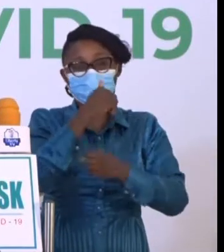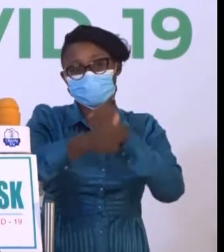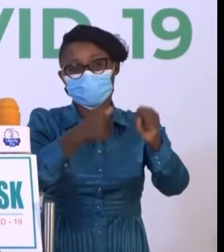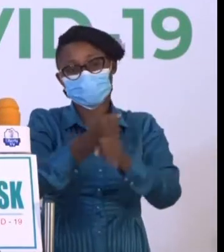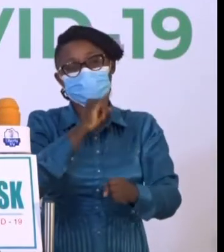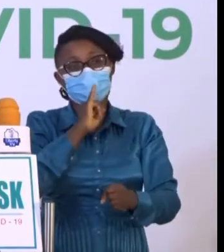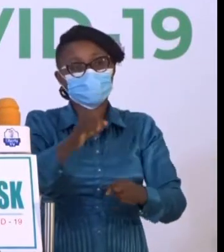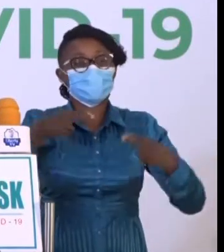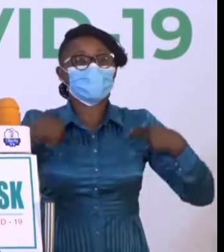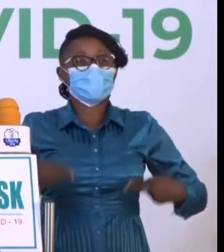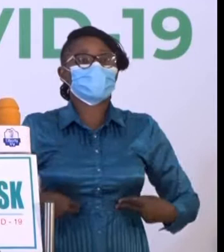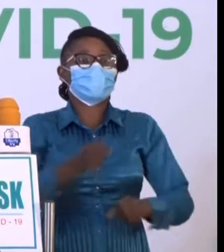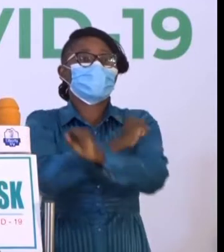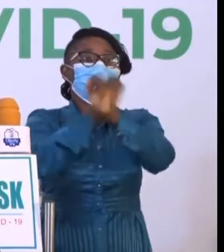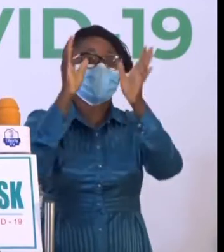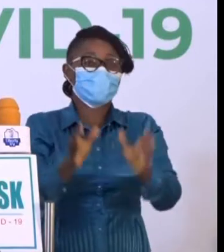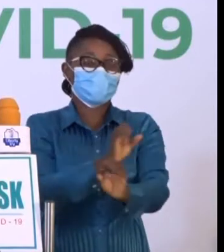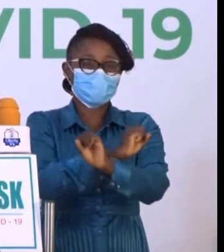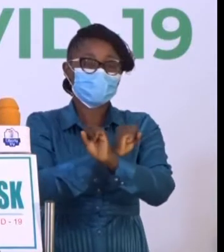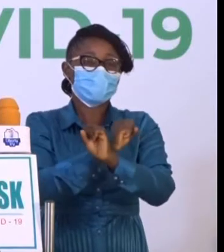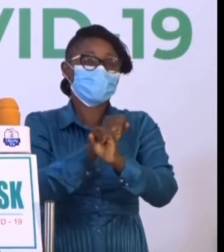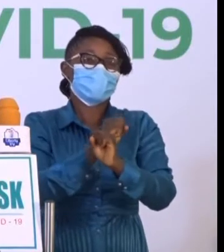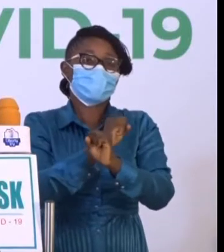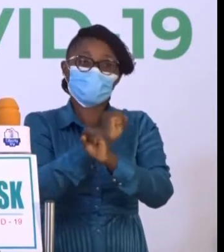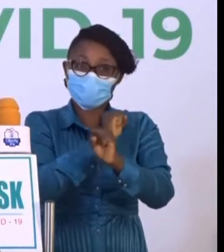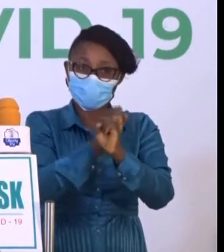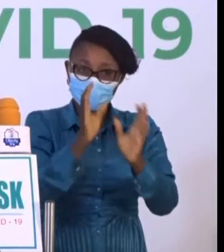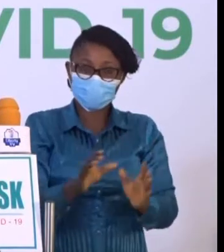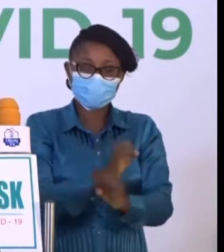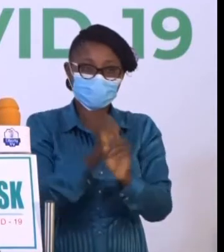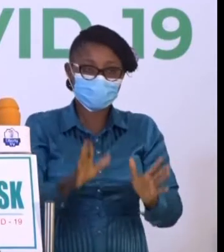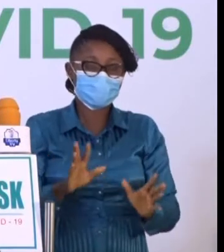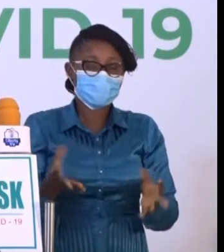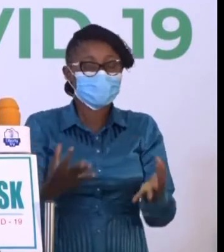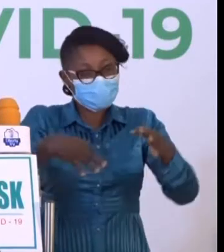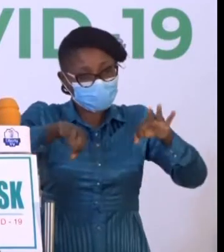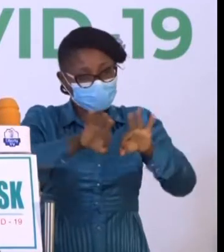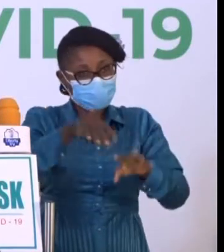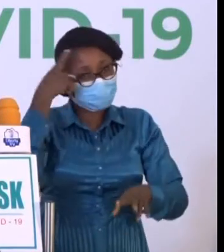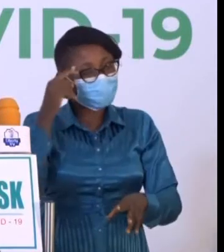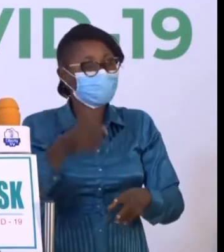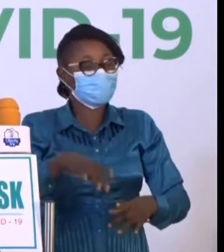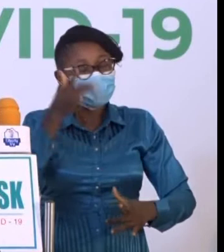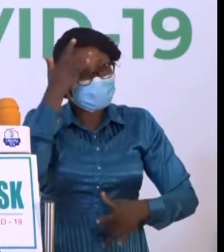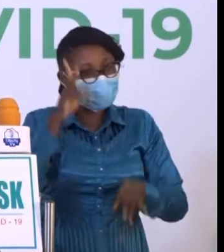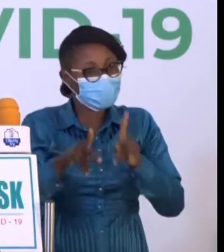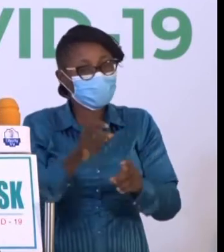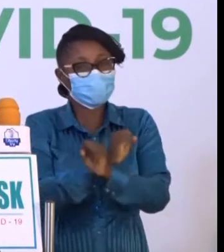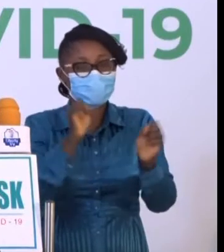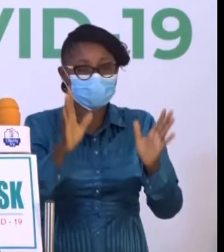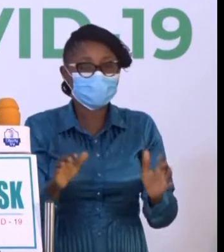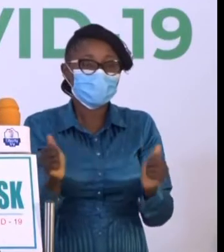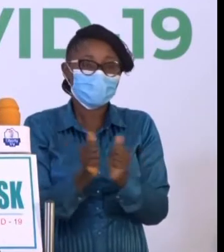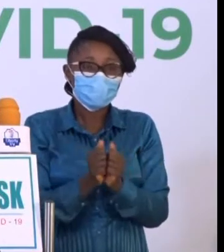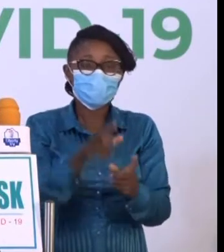therapy to persons presented with respiratory distress and improve chances of survival. The Minister of Health, Dr.